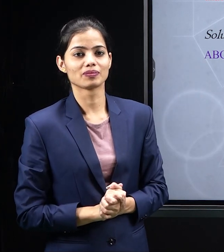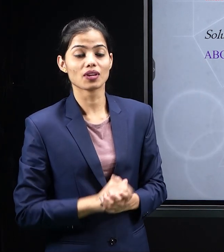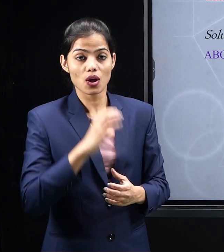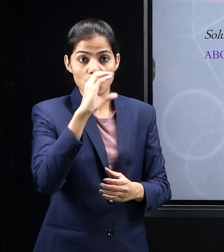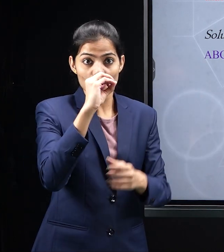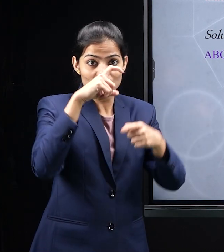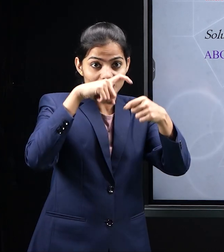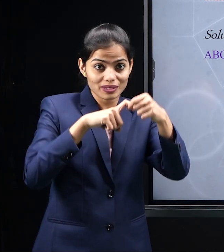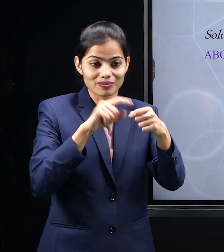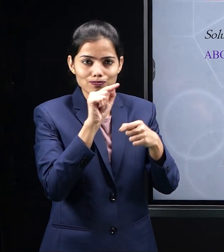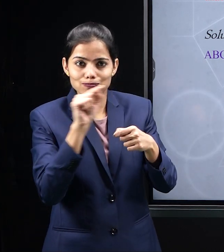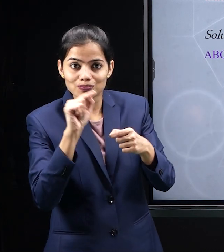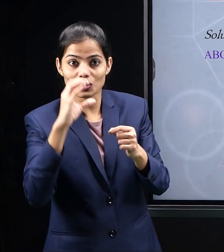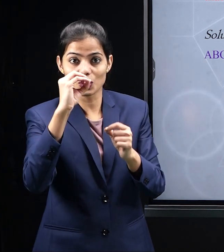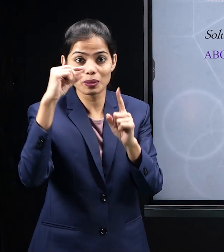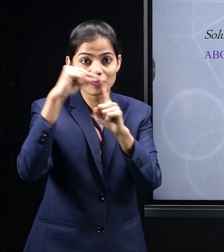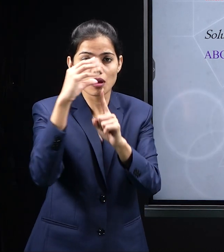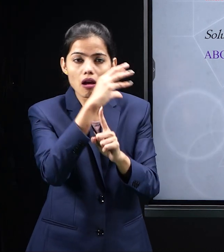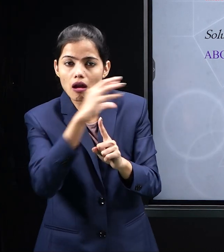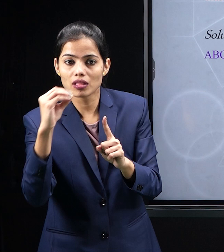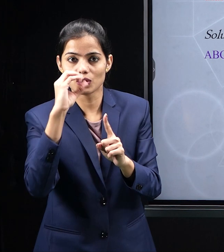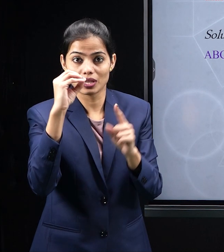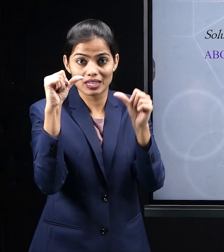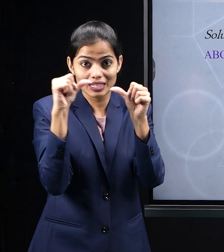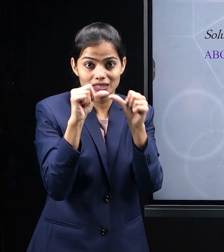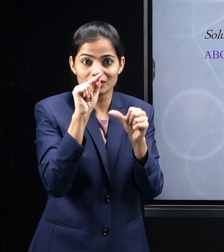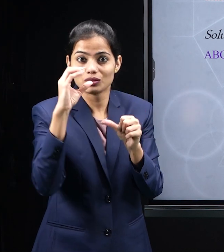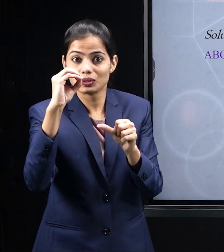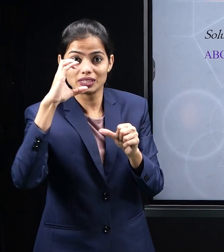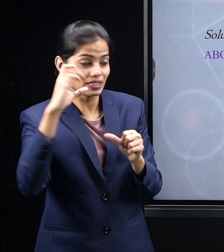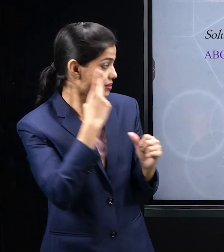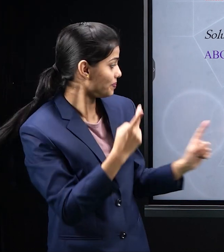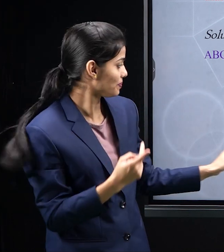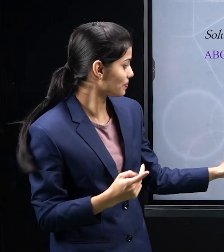OQ is equal to OP and OA is equal to OC.